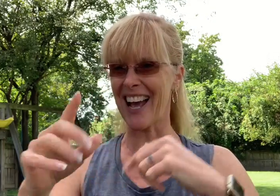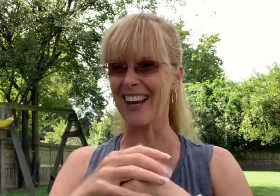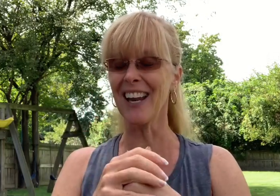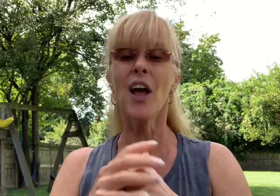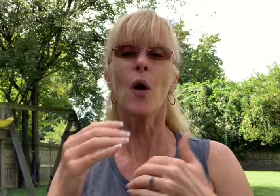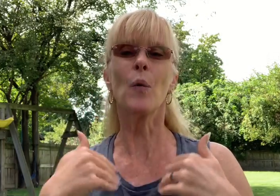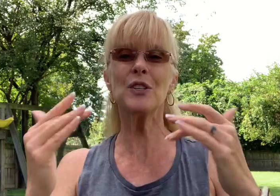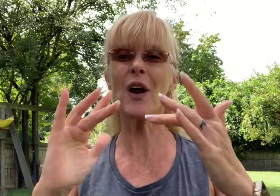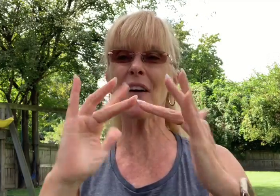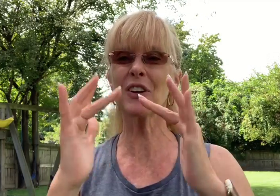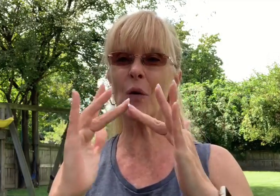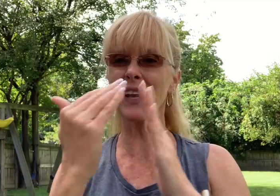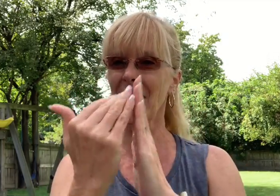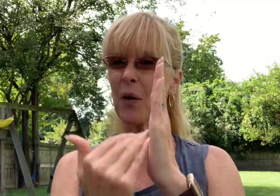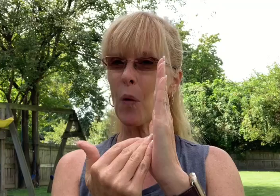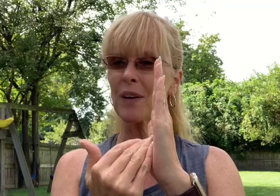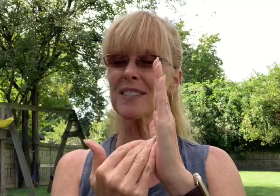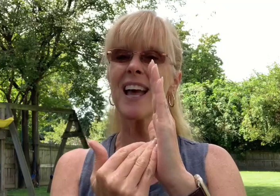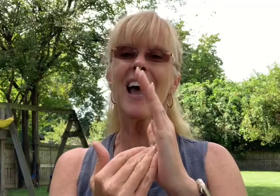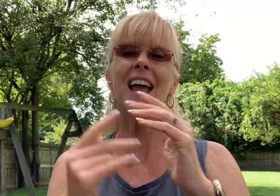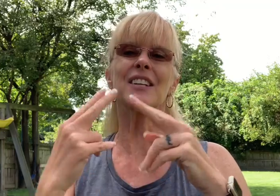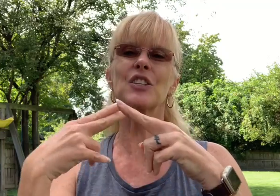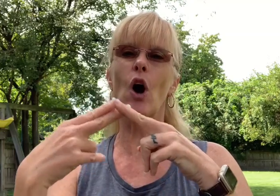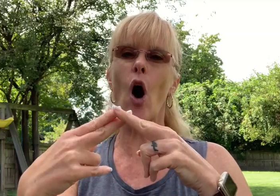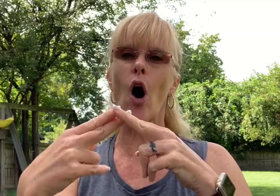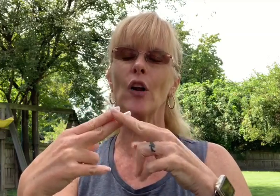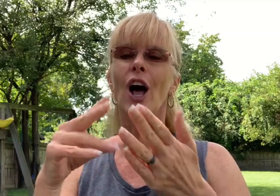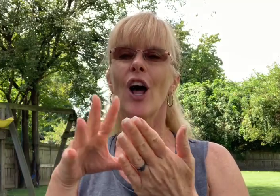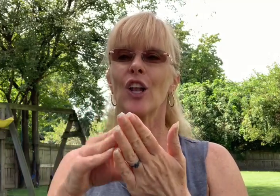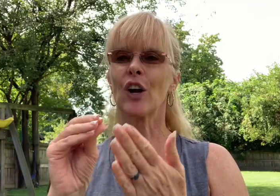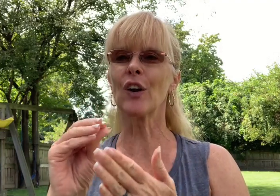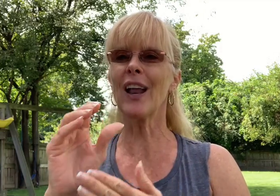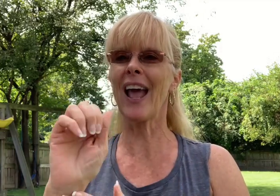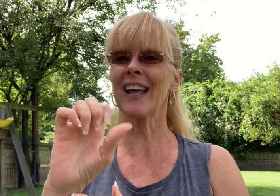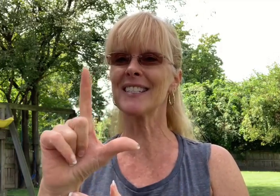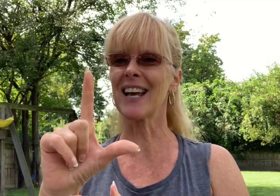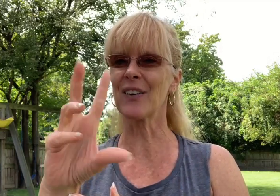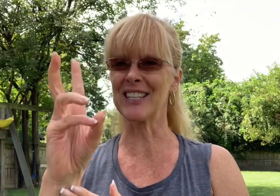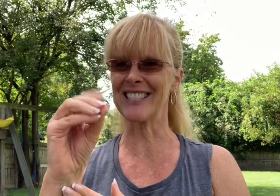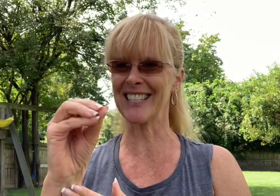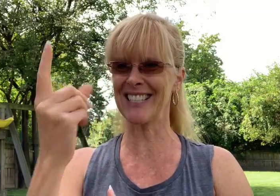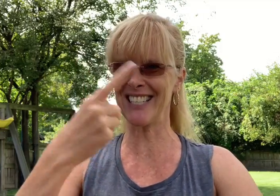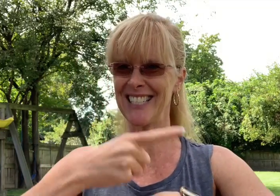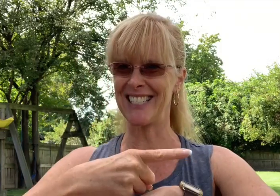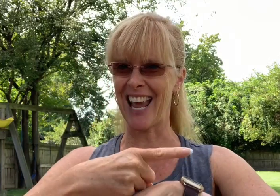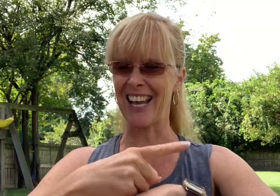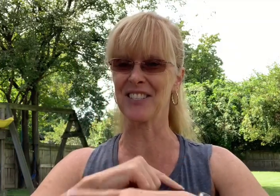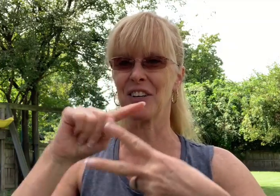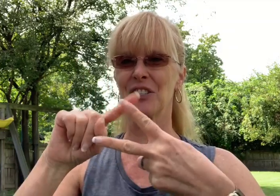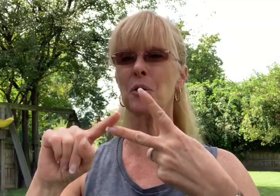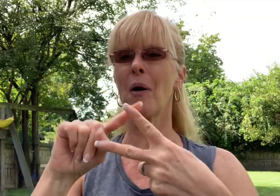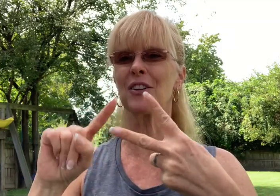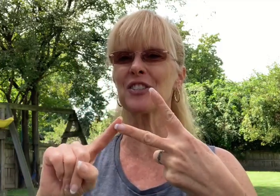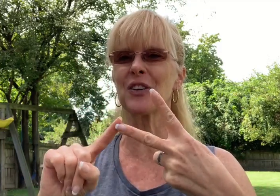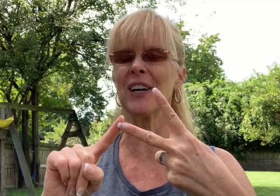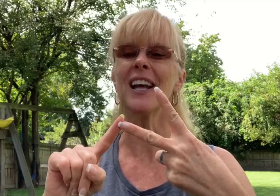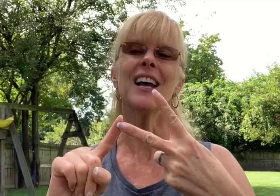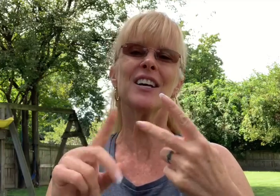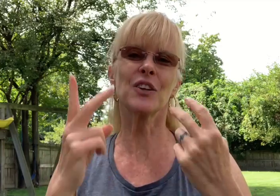sign. We do have an online course. It's called Learn ASL in 60 Days. There are 2 parts to it. So go ahead